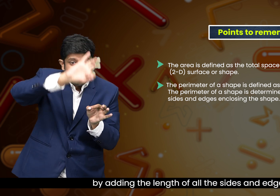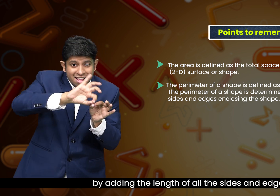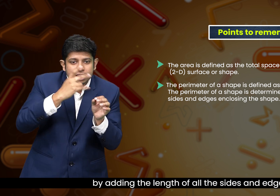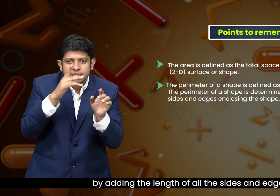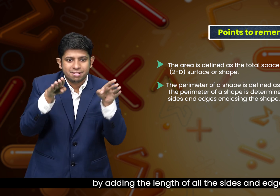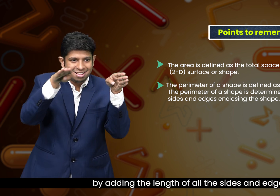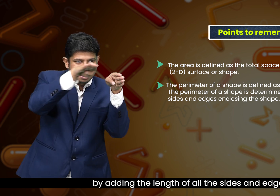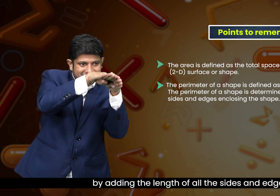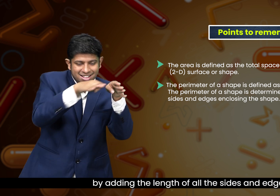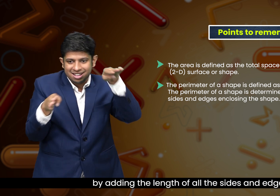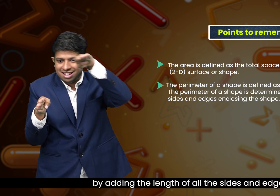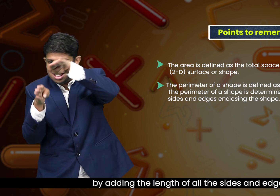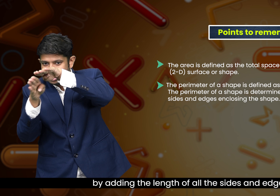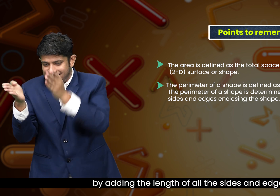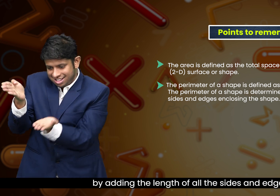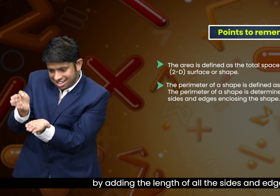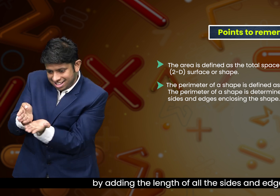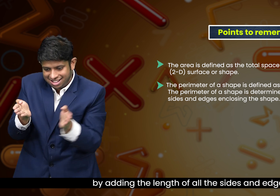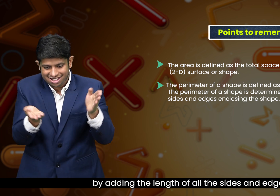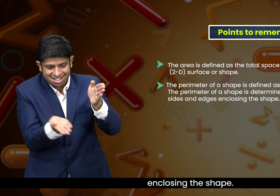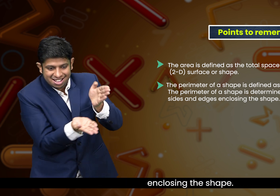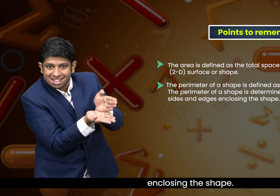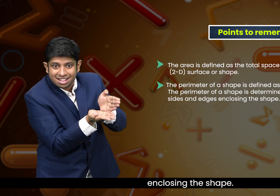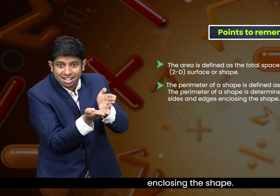length of all sides and edges enclosing the shape.